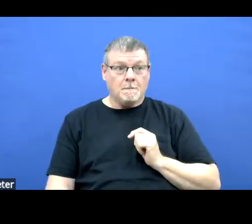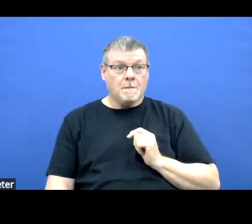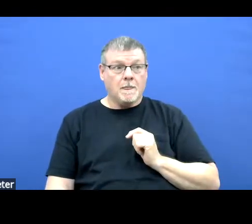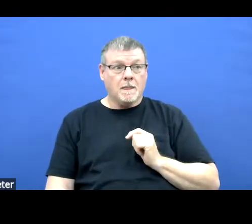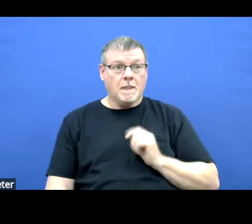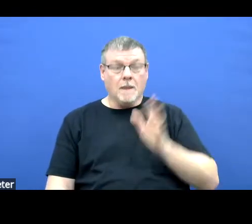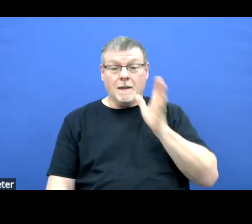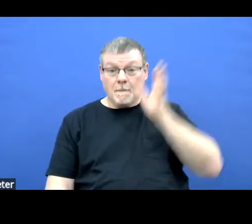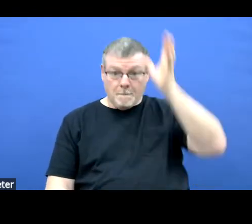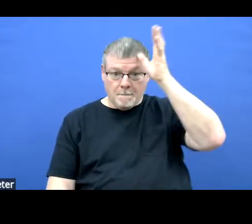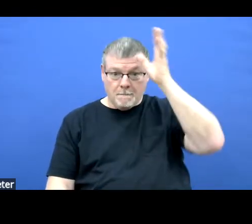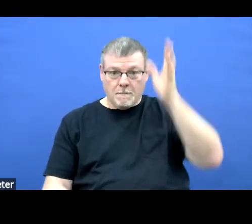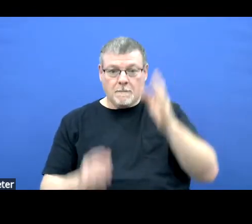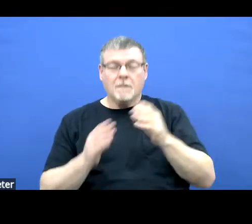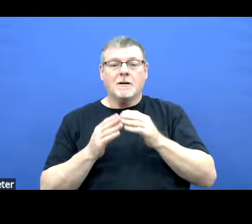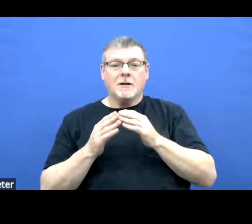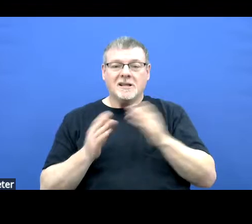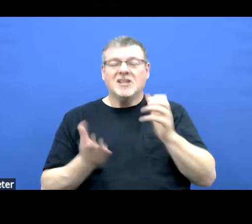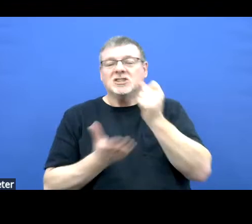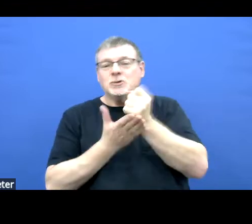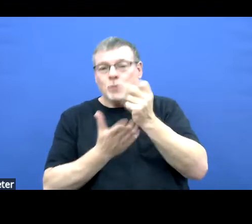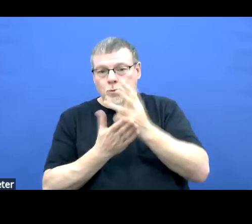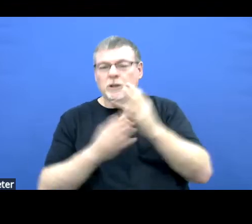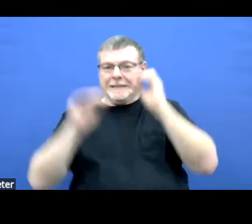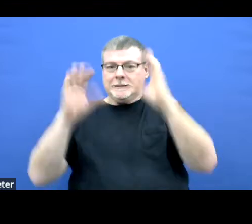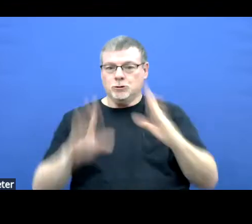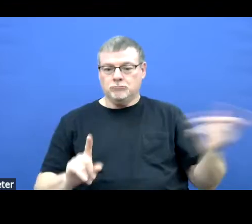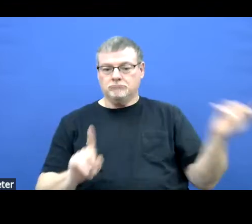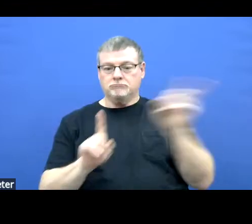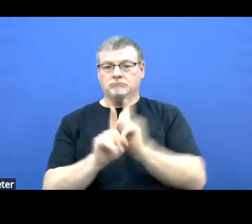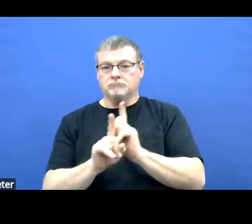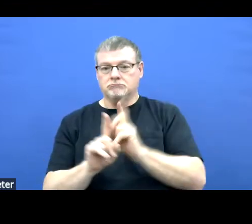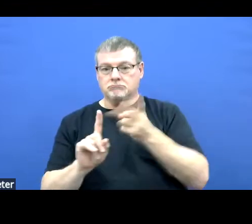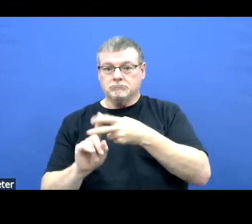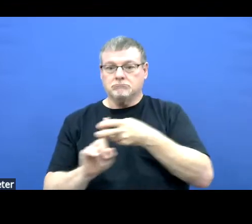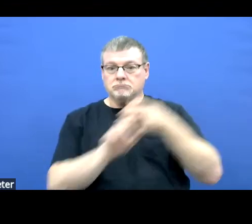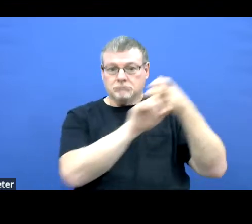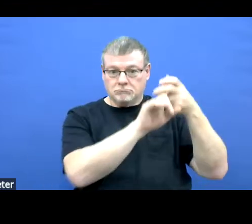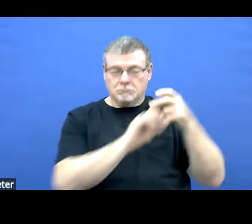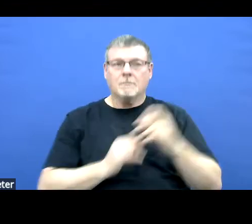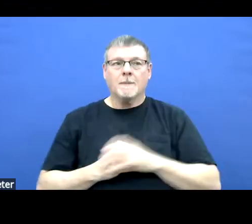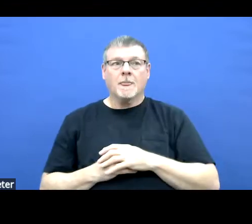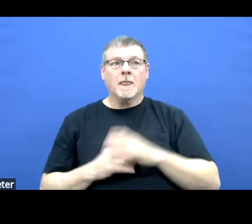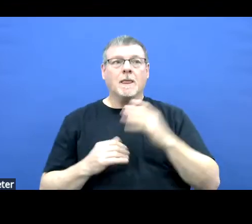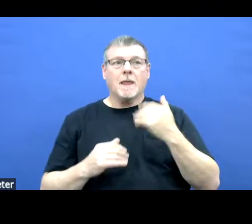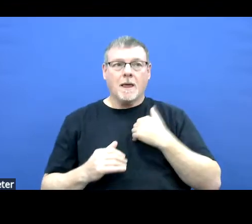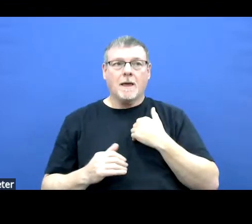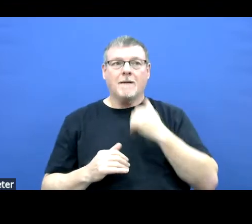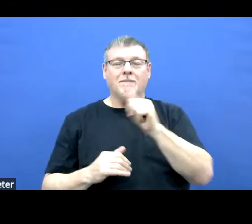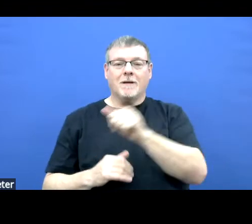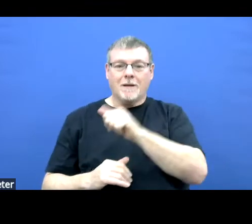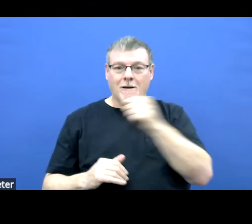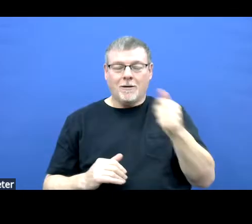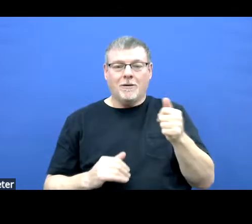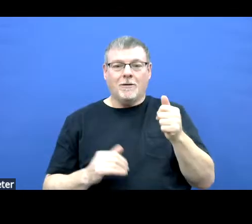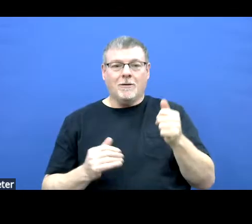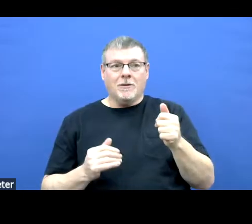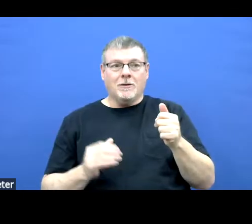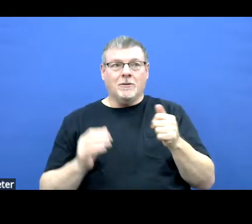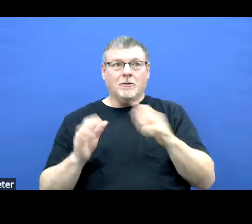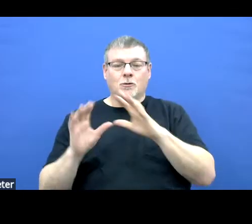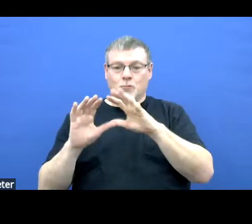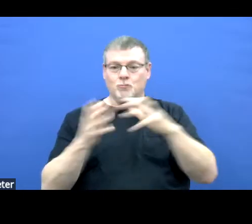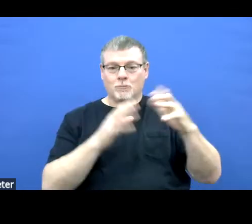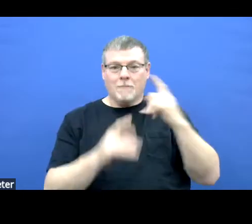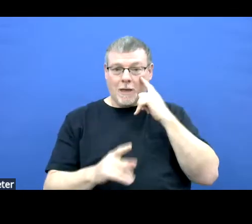if you're a parent, it's generally the social worker or the teacher will come down and get you. So then we have another set of